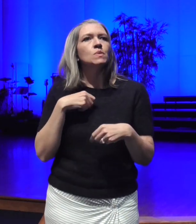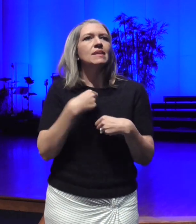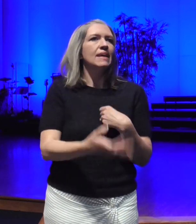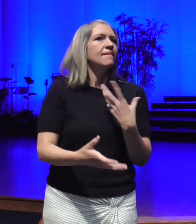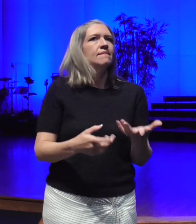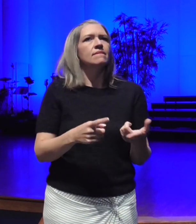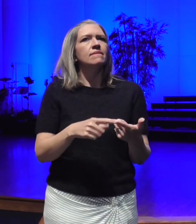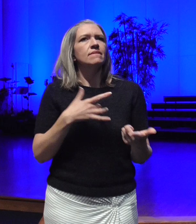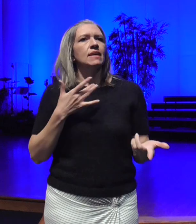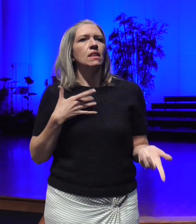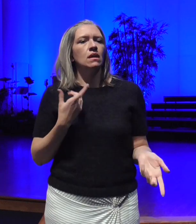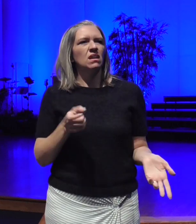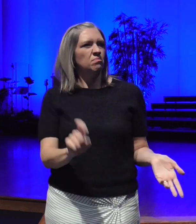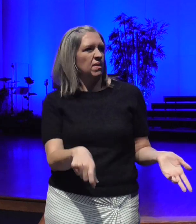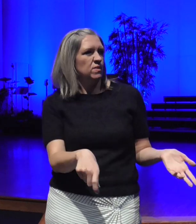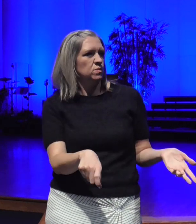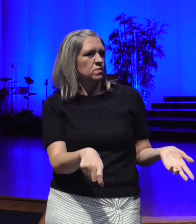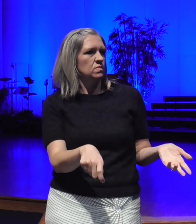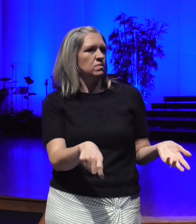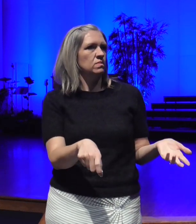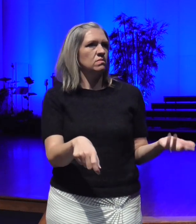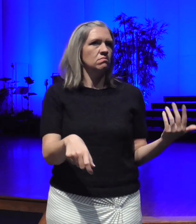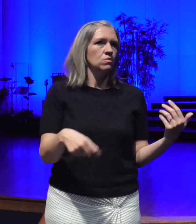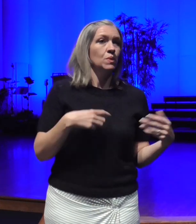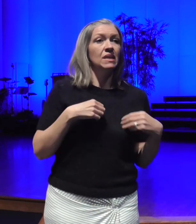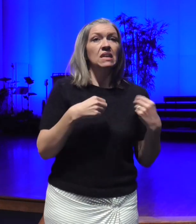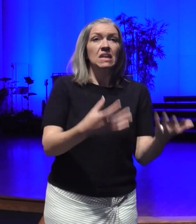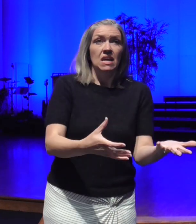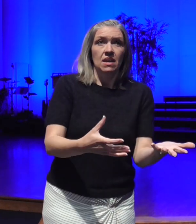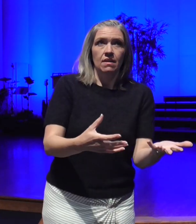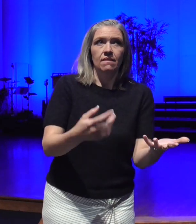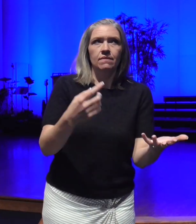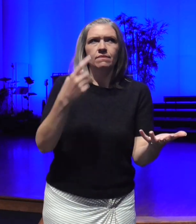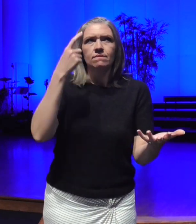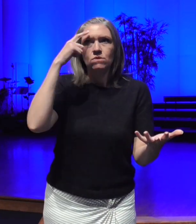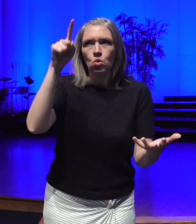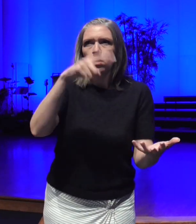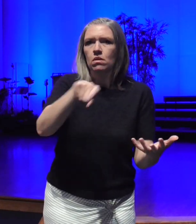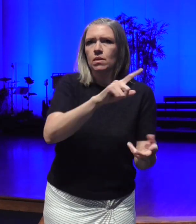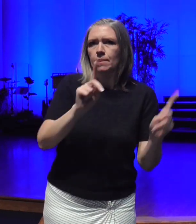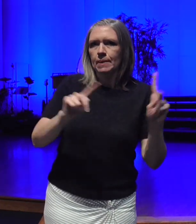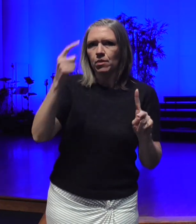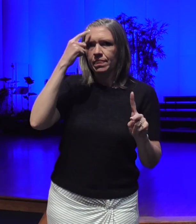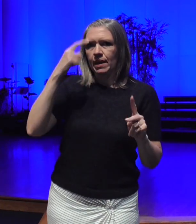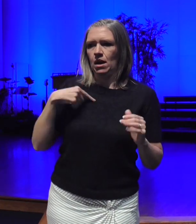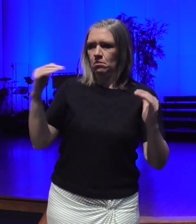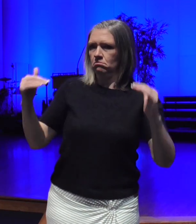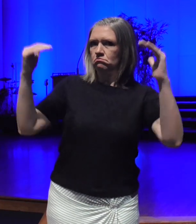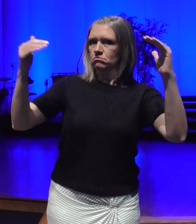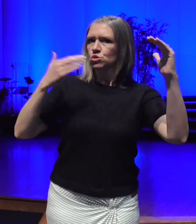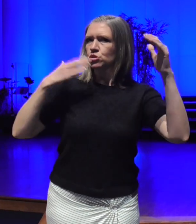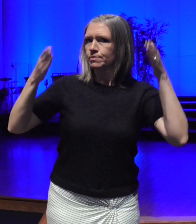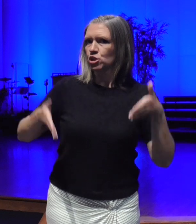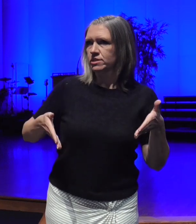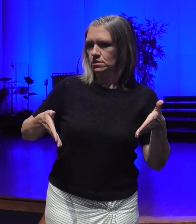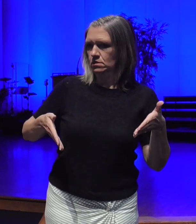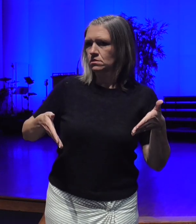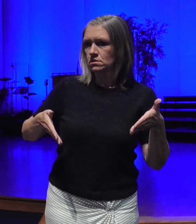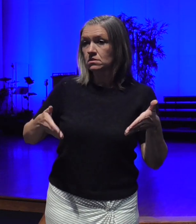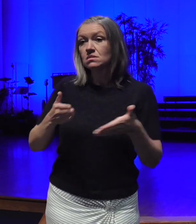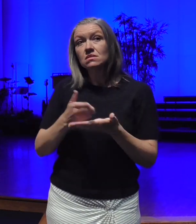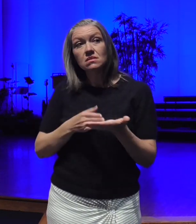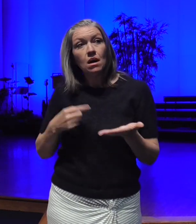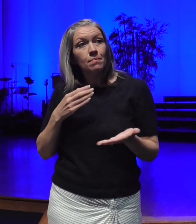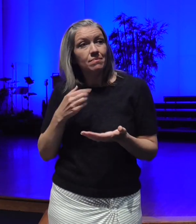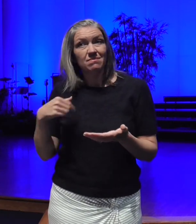out of obligation. We give so that people will think we're a good person because we're so giving. And some of us in this